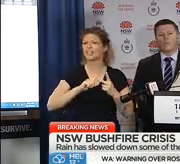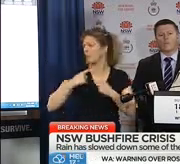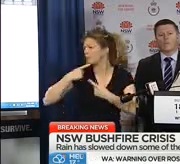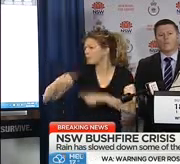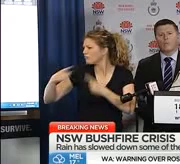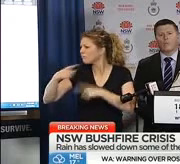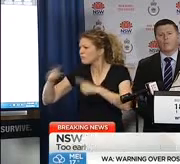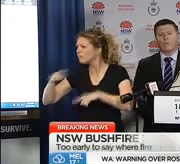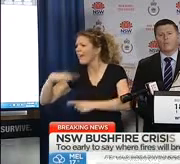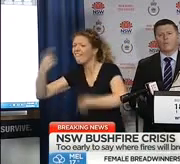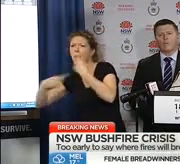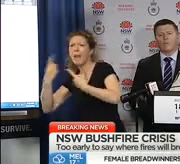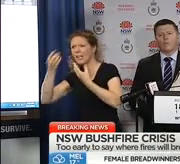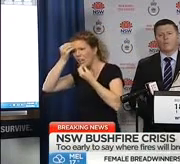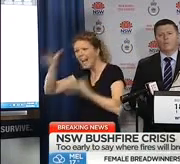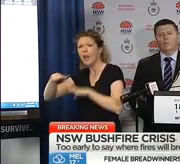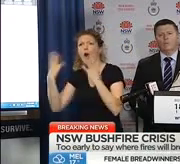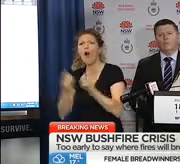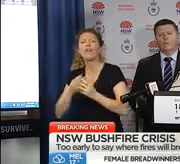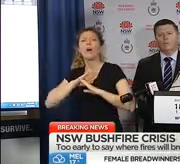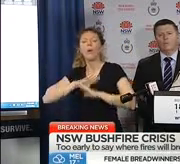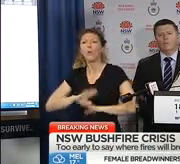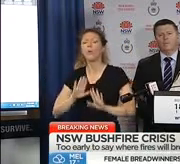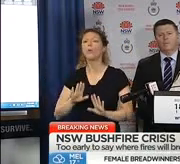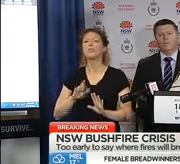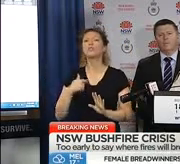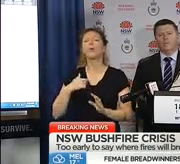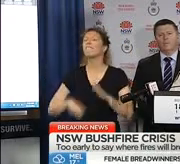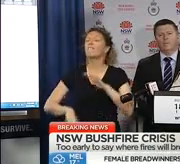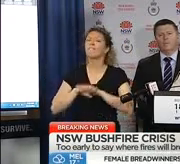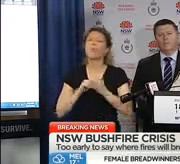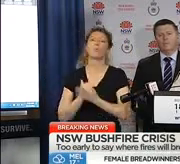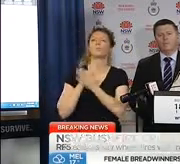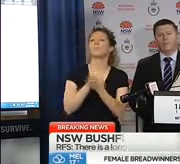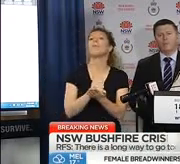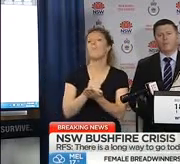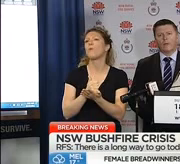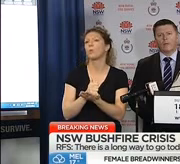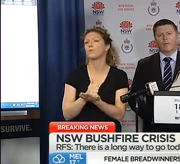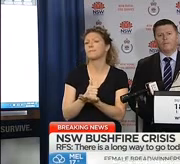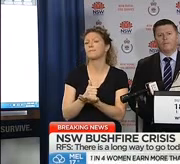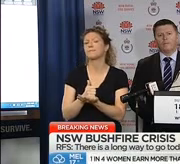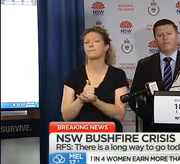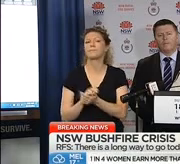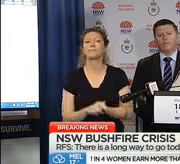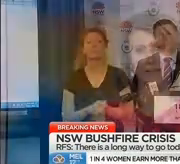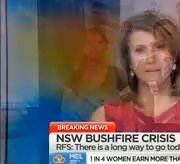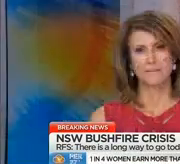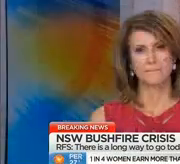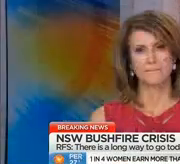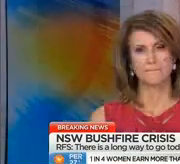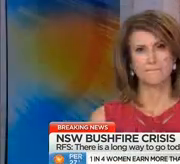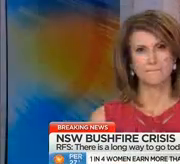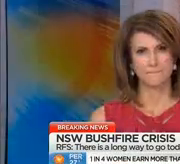we look forward to, that's what we expect, and that's why we'll be backing you up and supporting you every step of the way. It's going to be a difficult